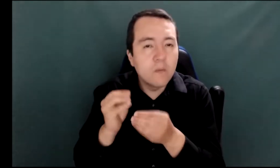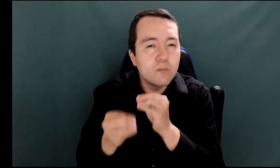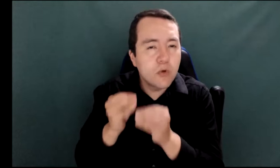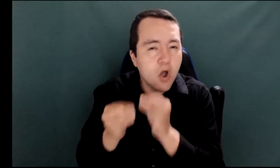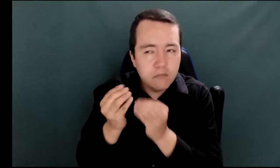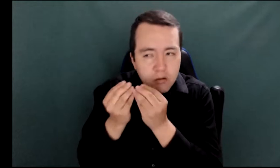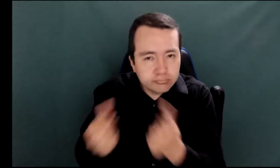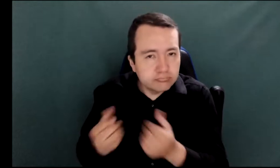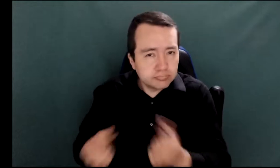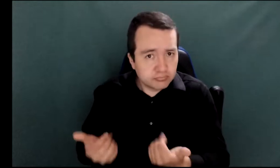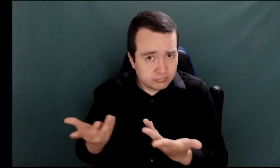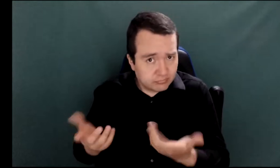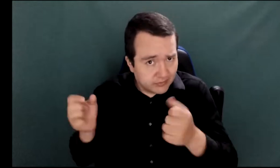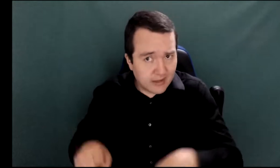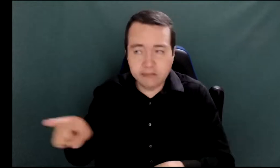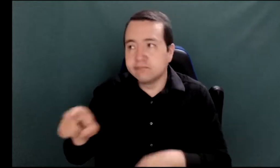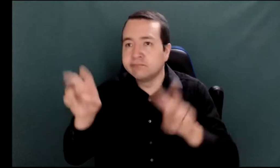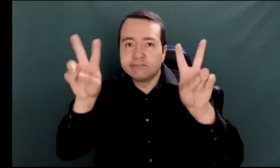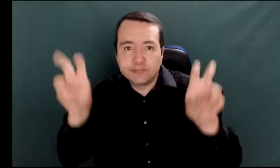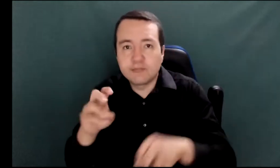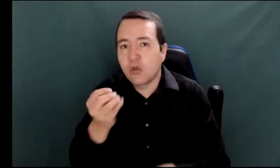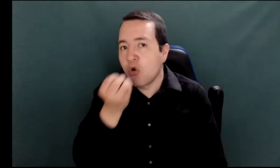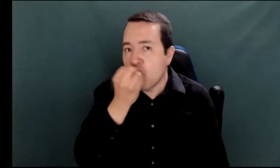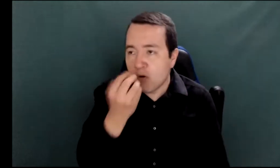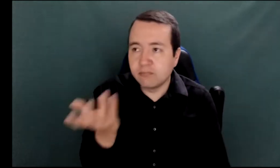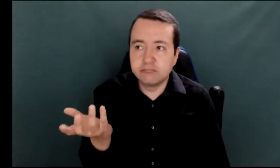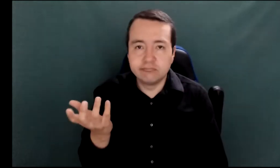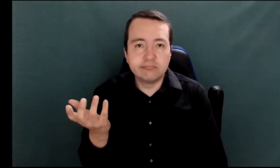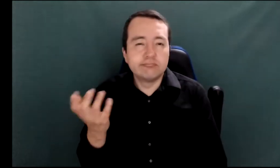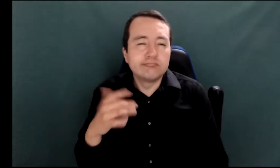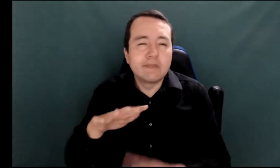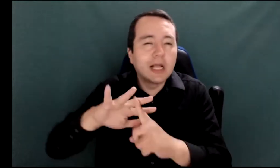also have knowledge regarding food and health.